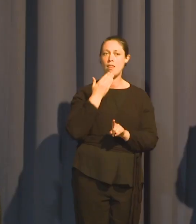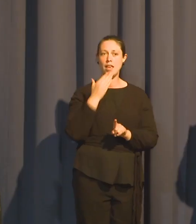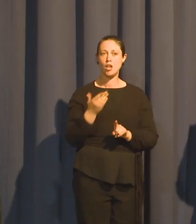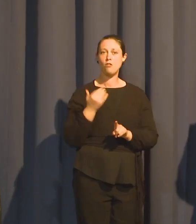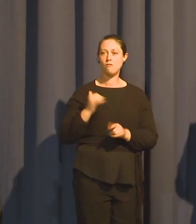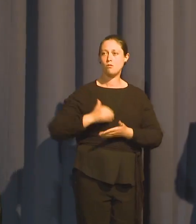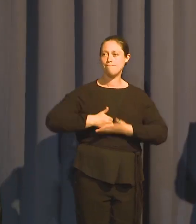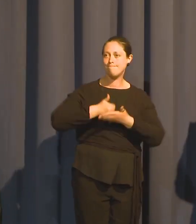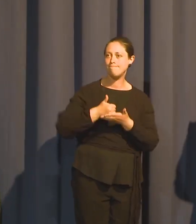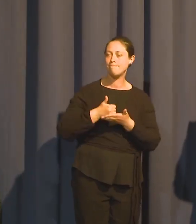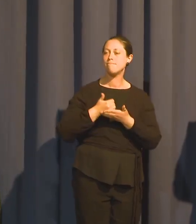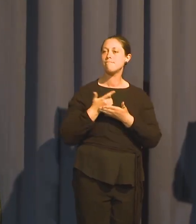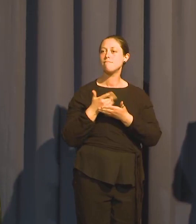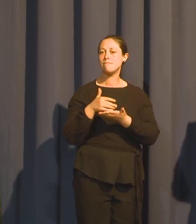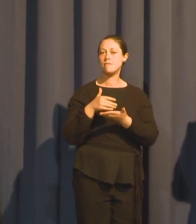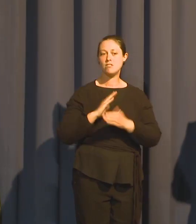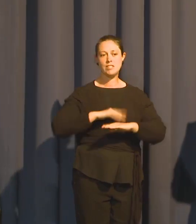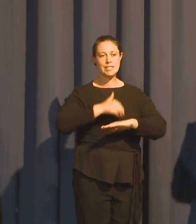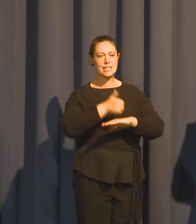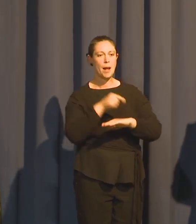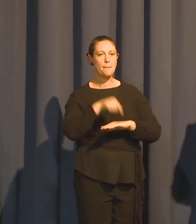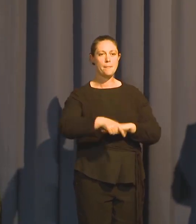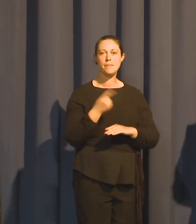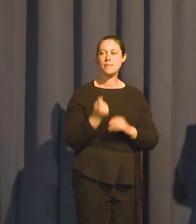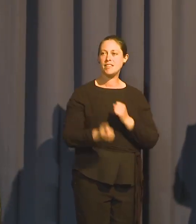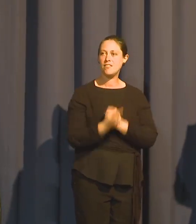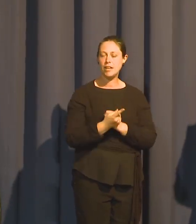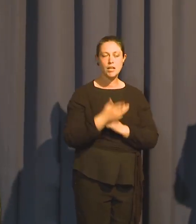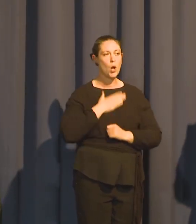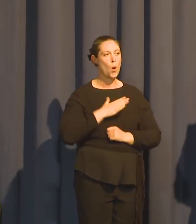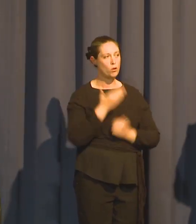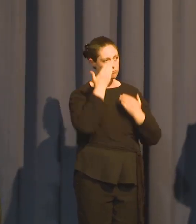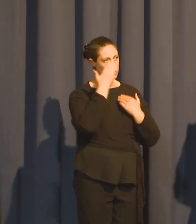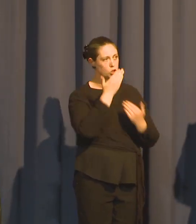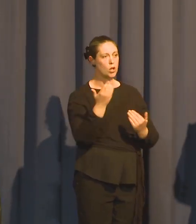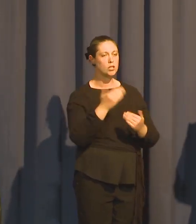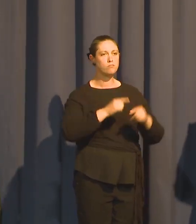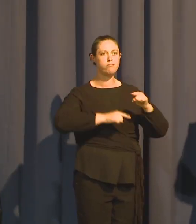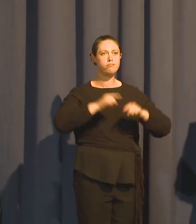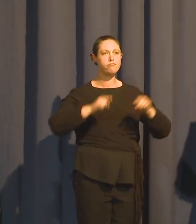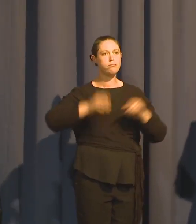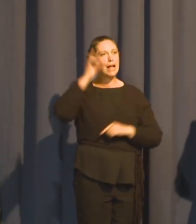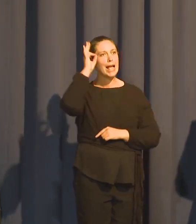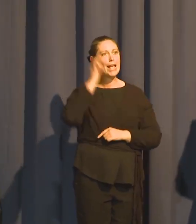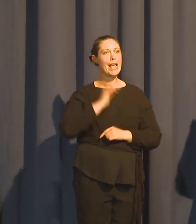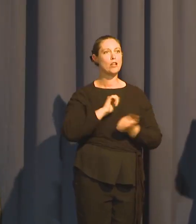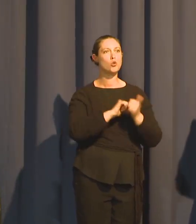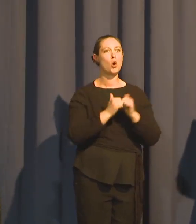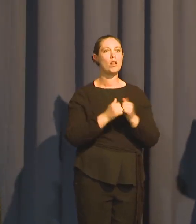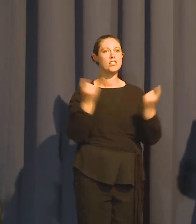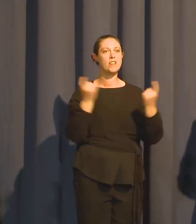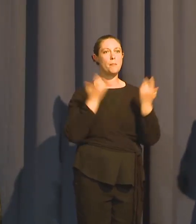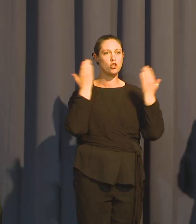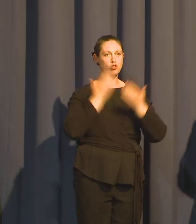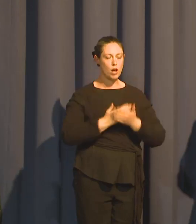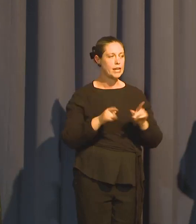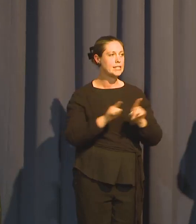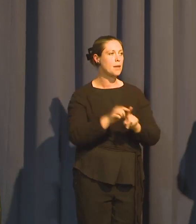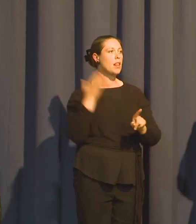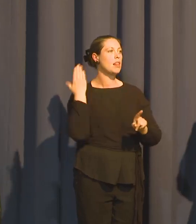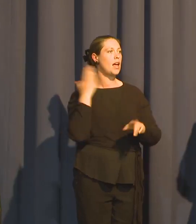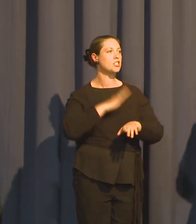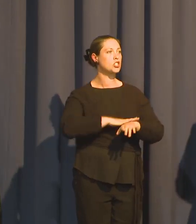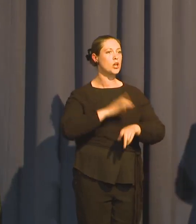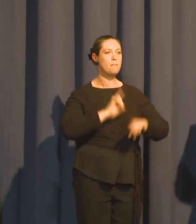event together. I'd like to acknowledge my numerous council colleagues who are here this evening, as they were at